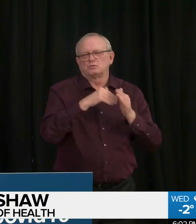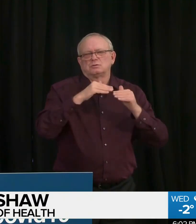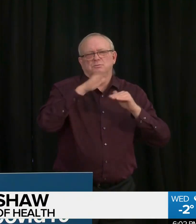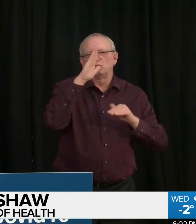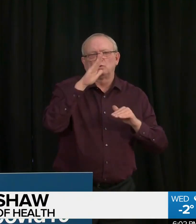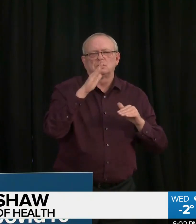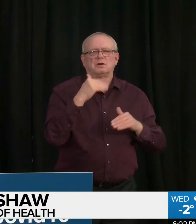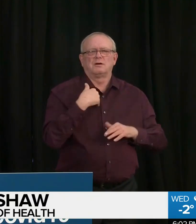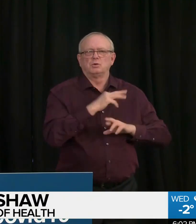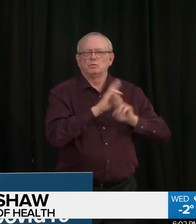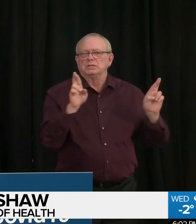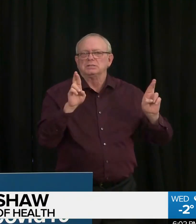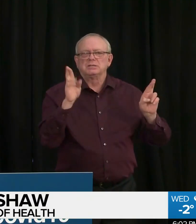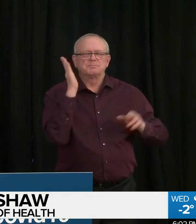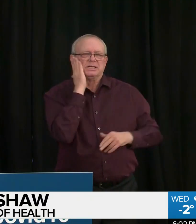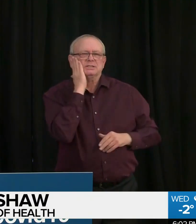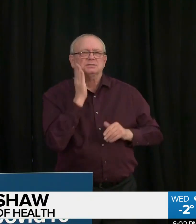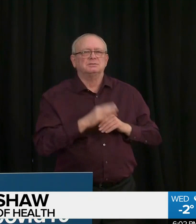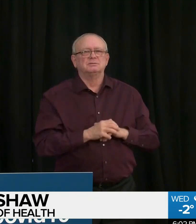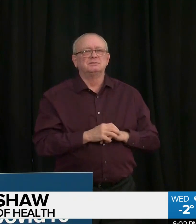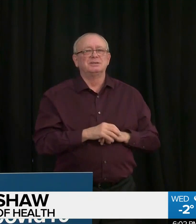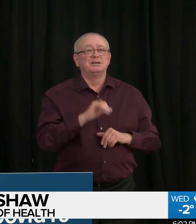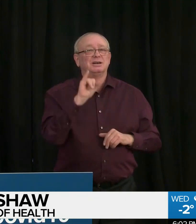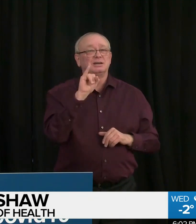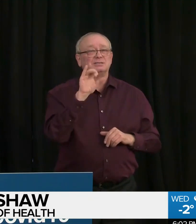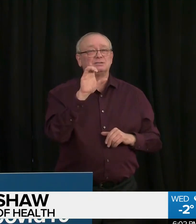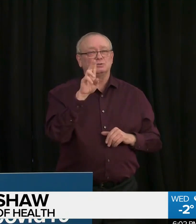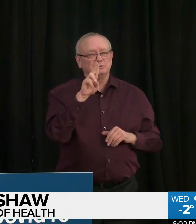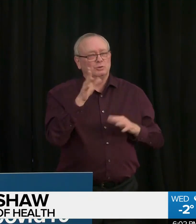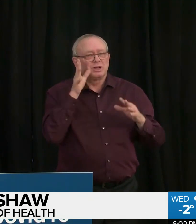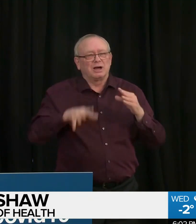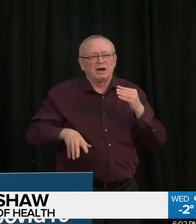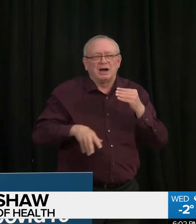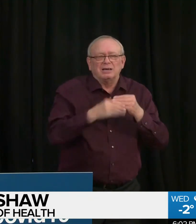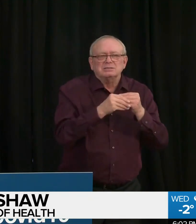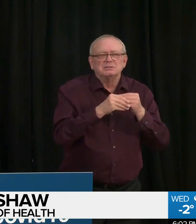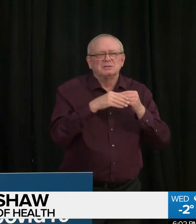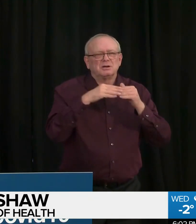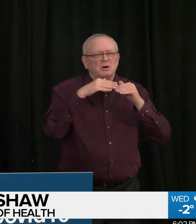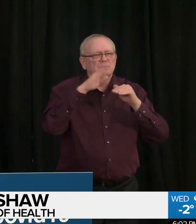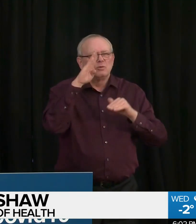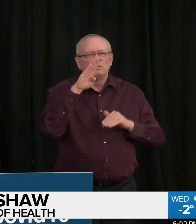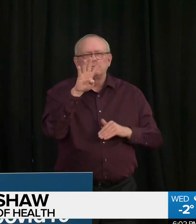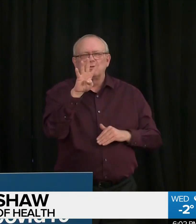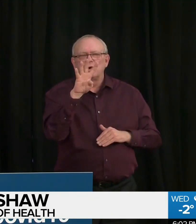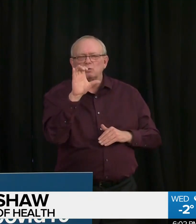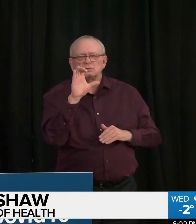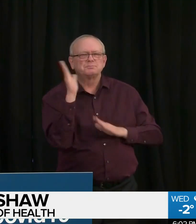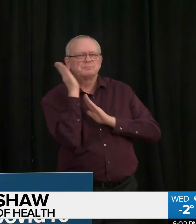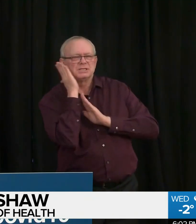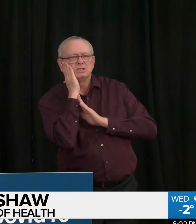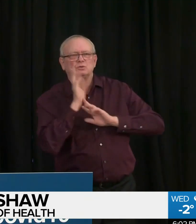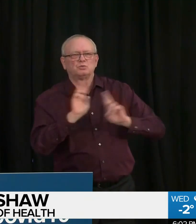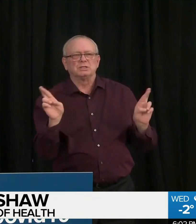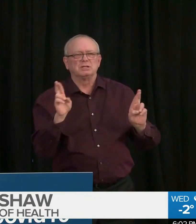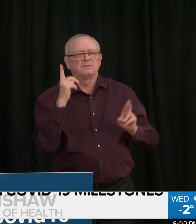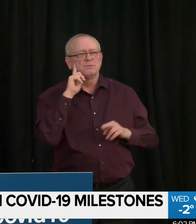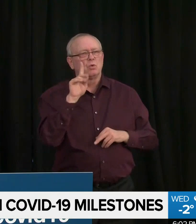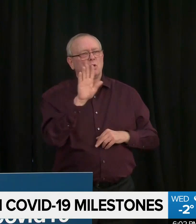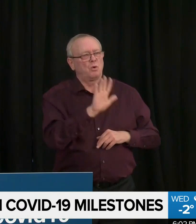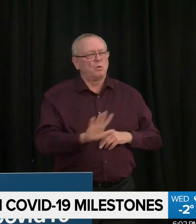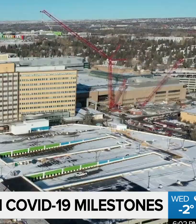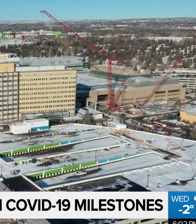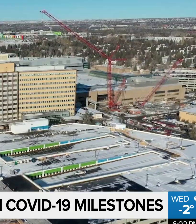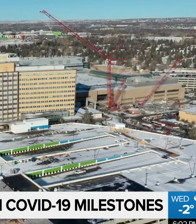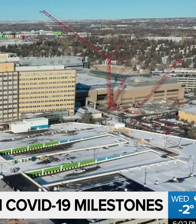ICU beds to be allocated for patients with COVID-19 across the province if they are needed. Dr. Hinshaw says some of these will be